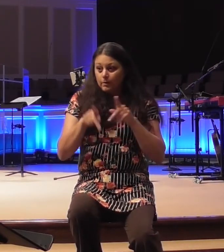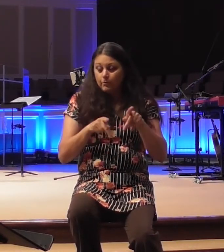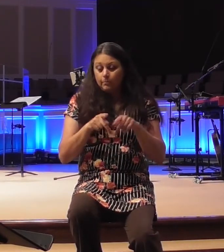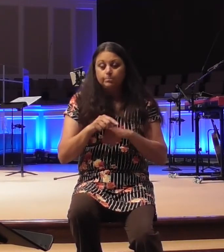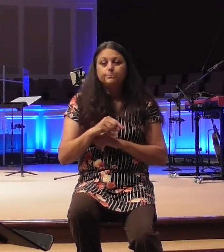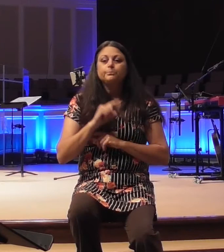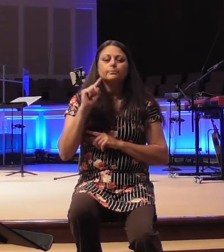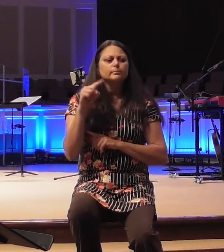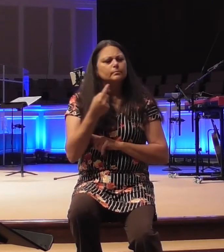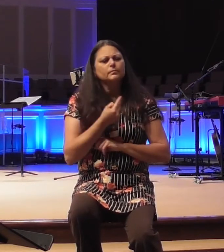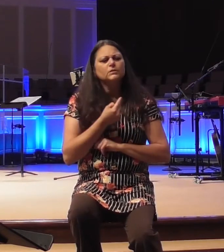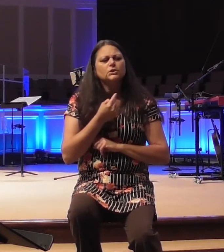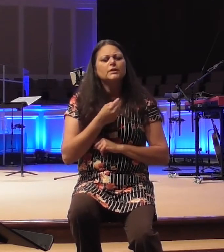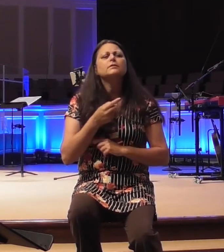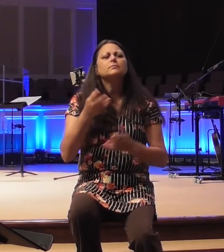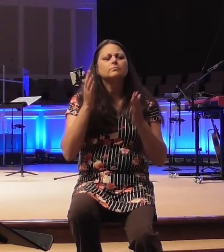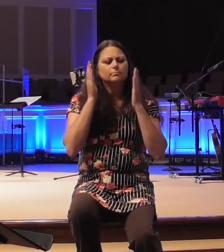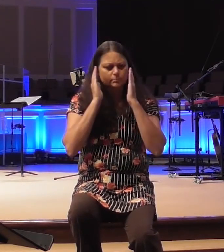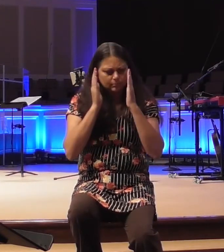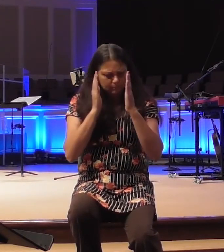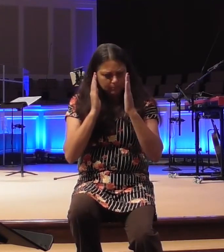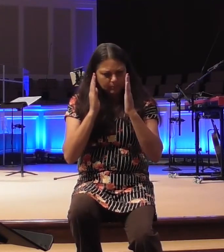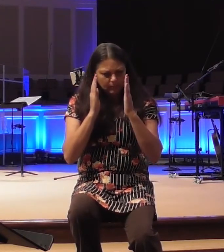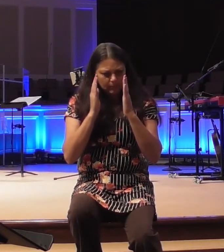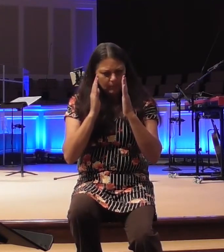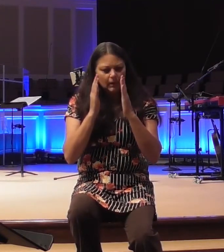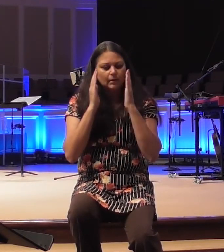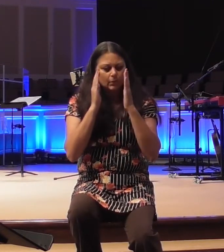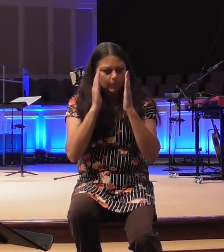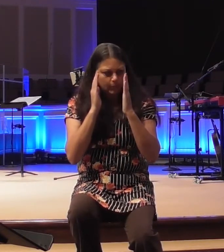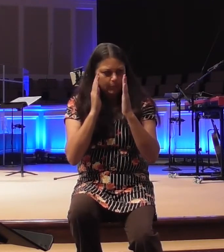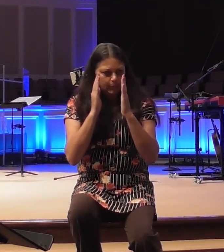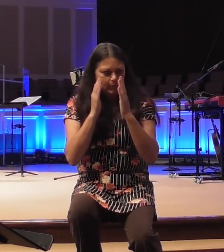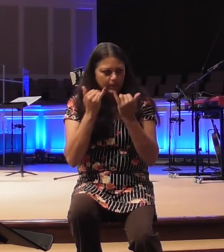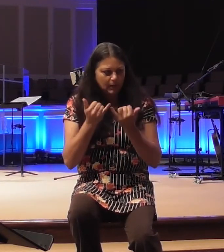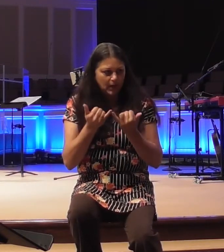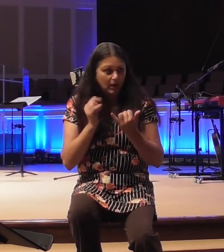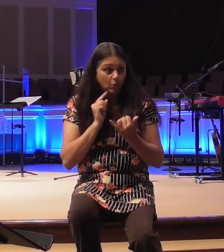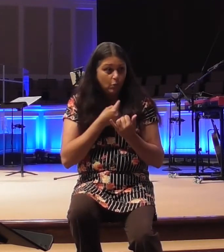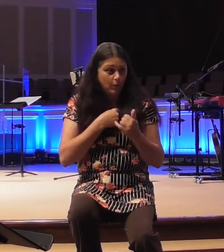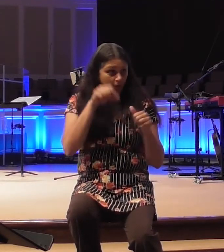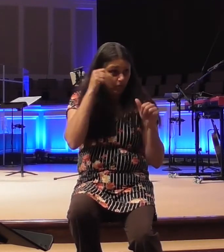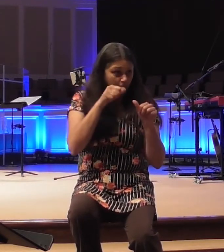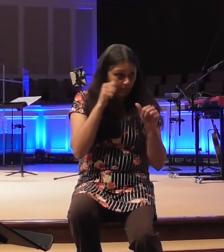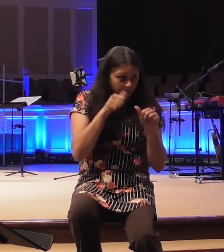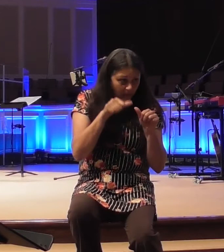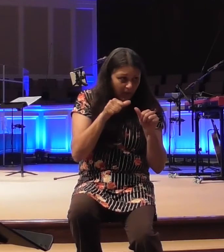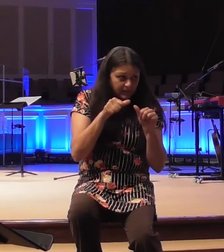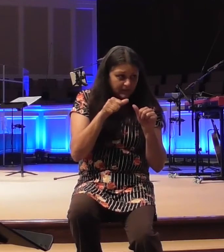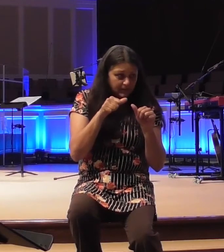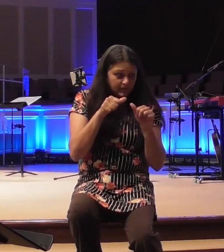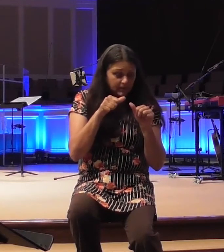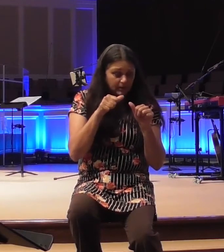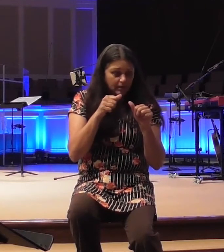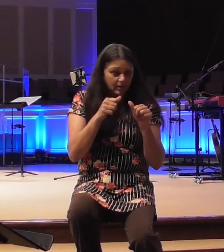you're at a tough spot in your life right now. Hear these things, and we're reminded of these things in the Last Supper.